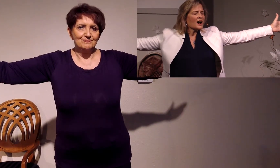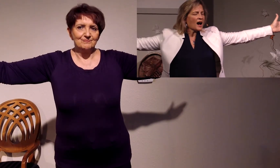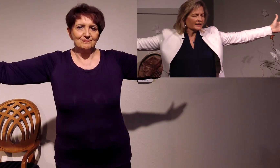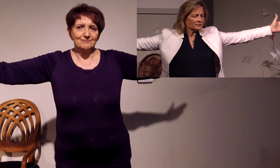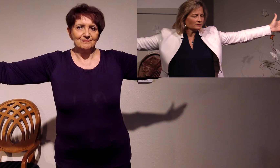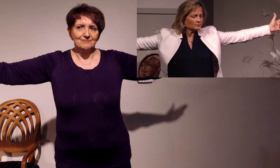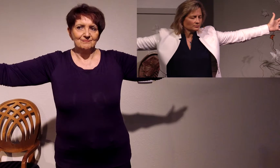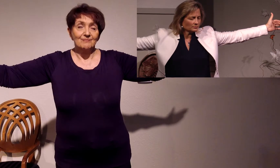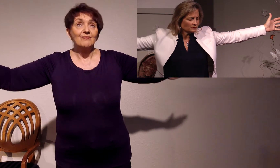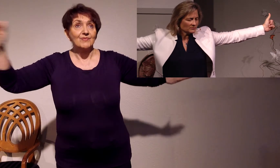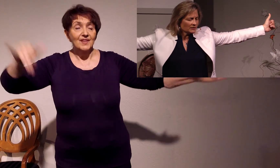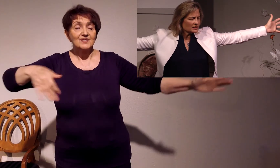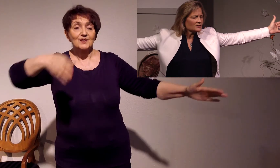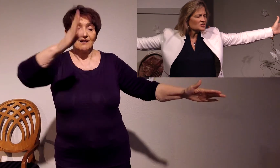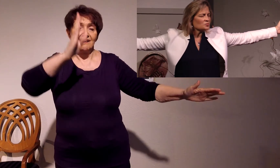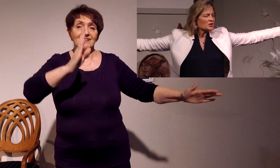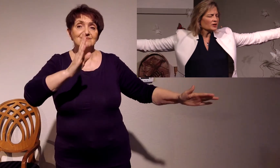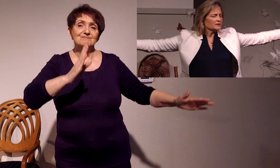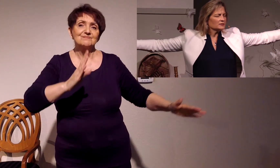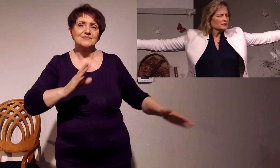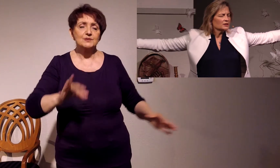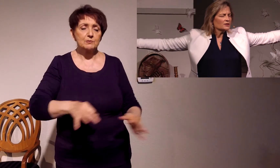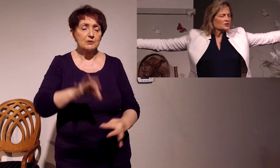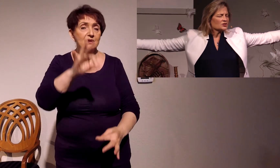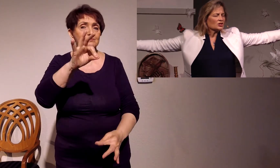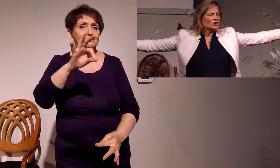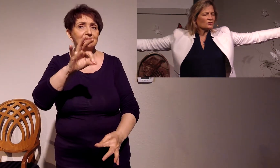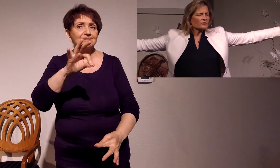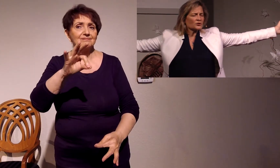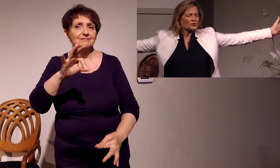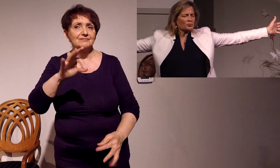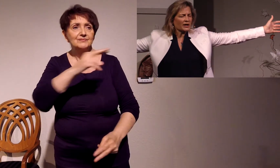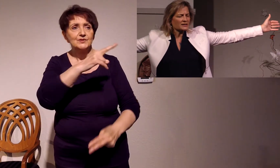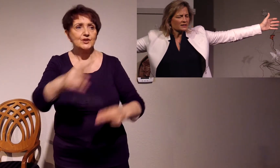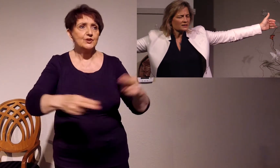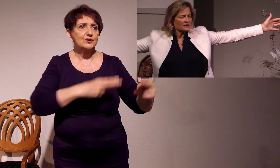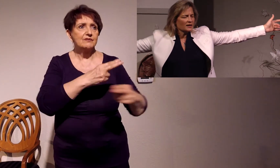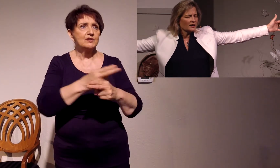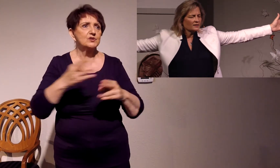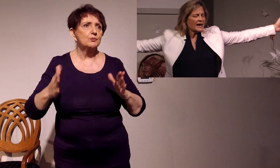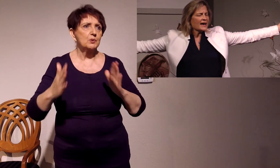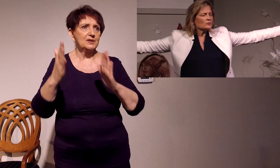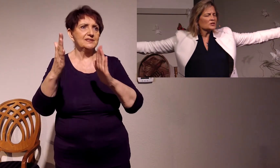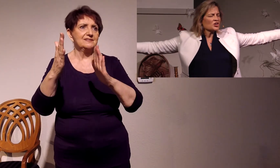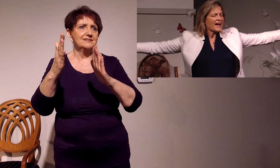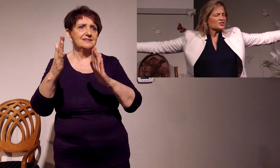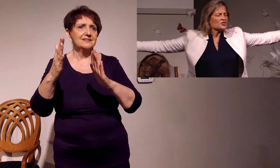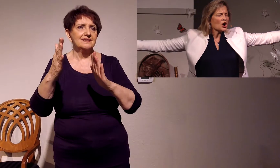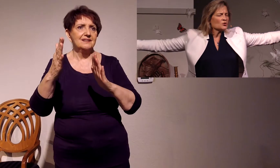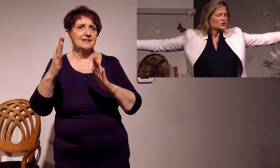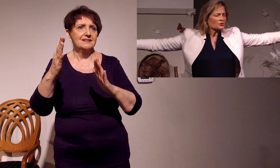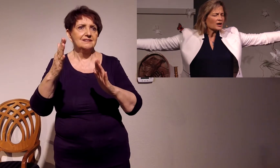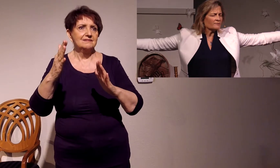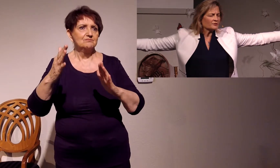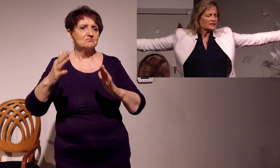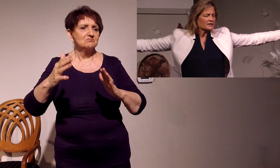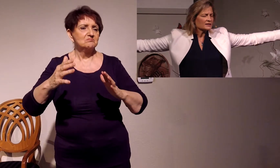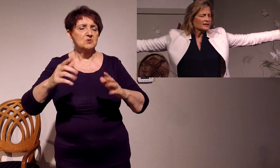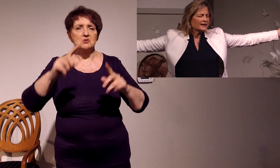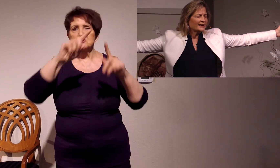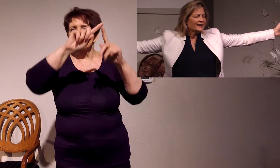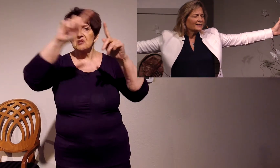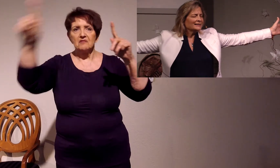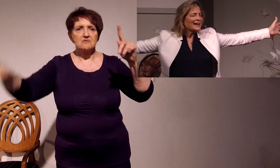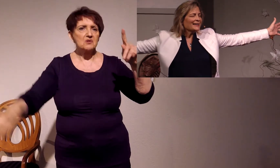This is God. This is Spirit. This is the universal presence, that which has no